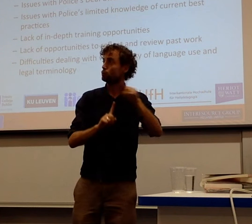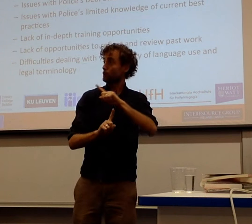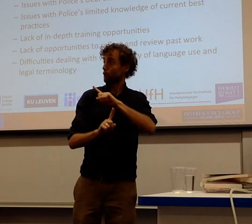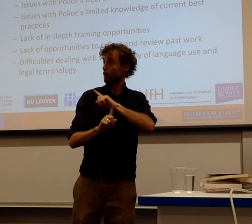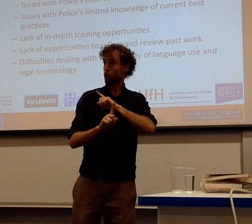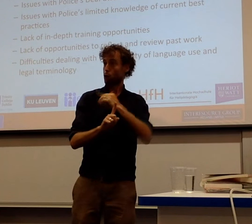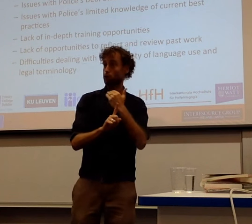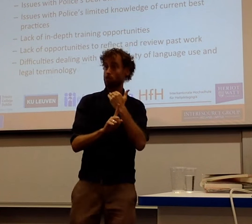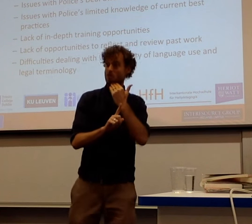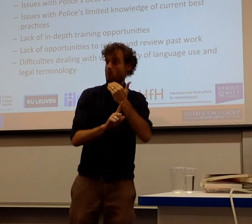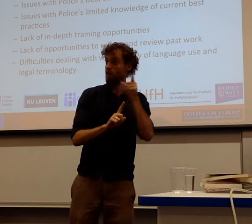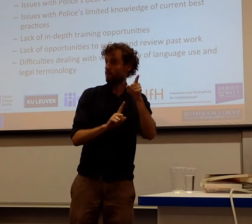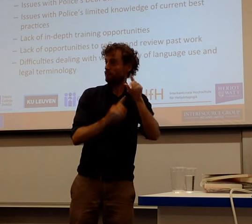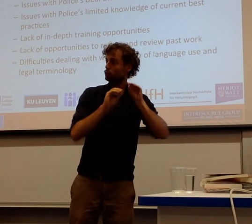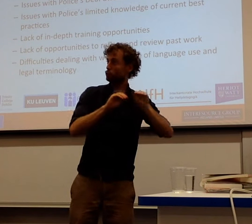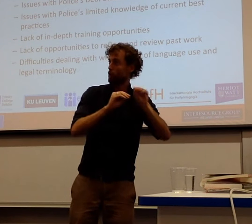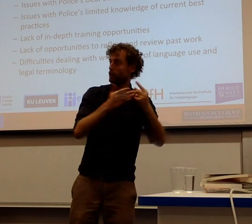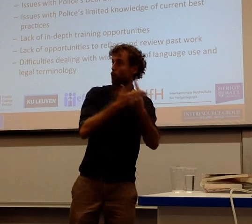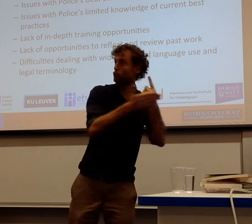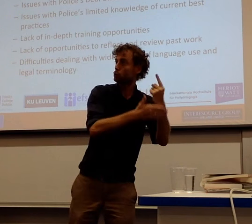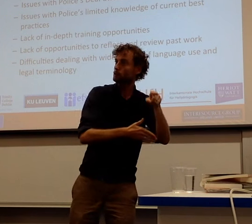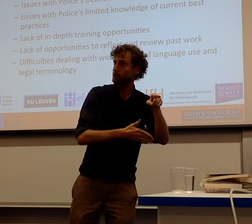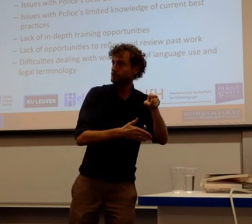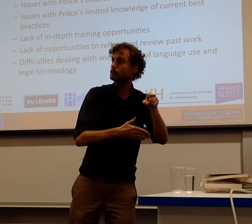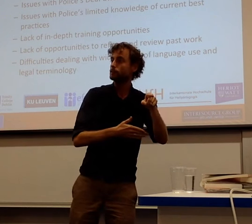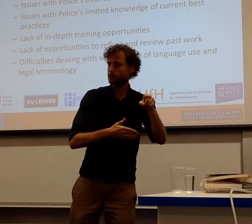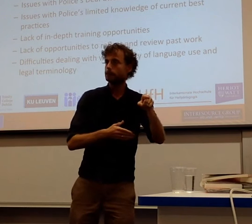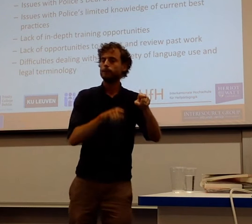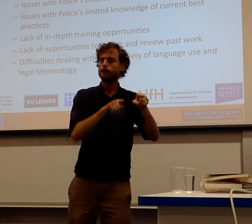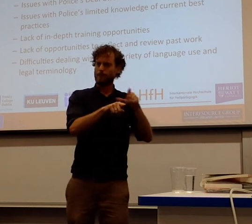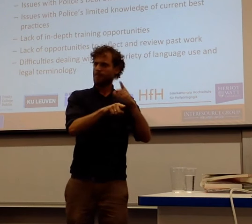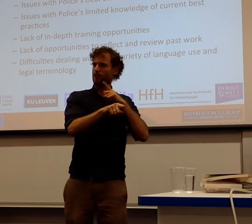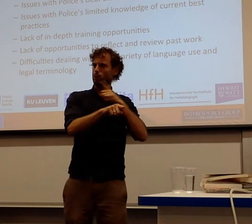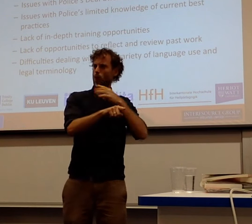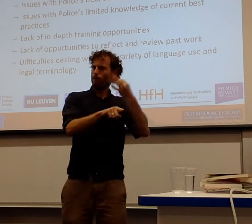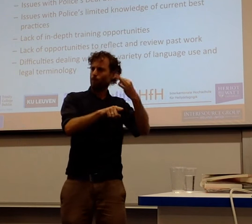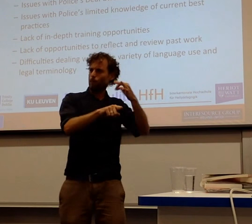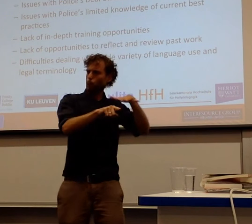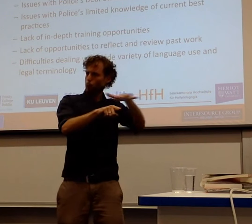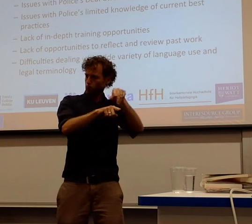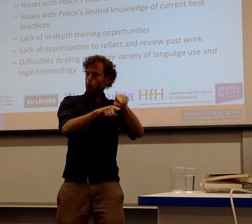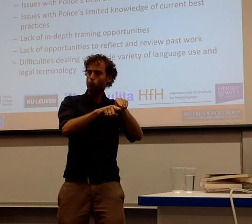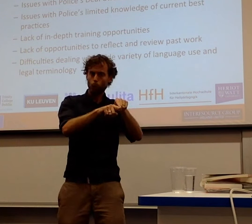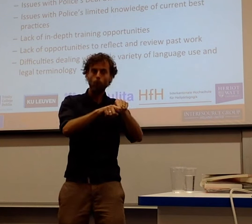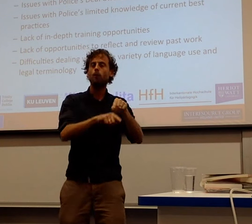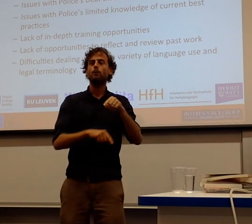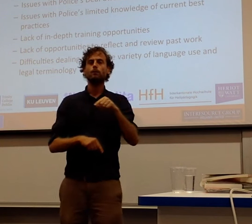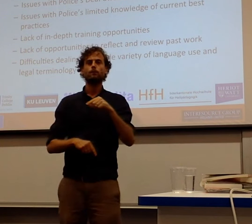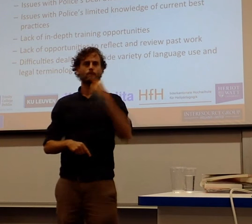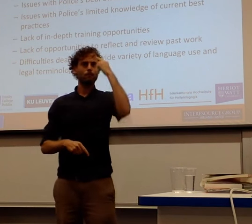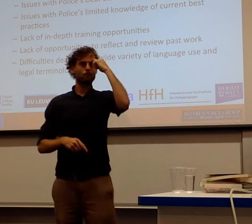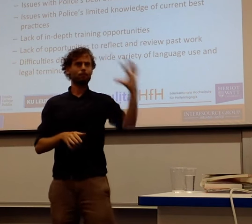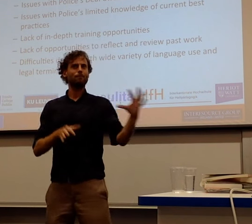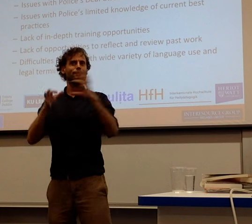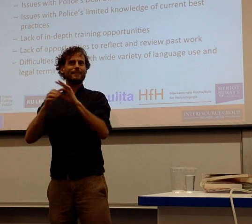in America, there's not enough training opportunities to allow